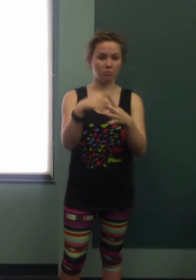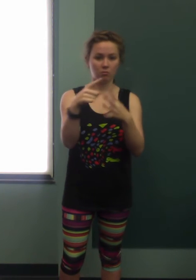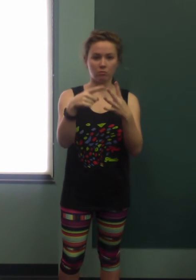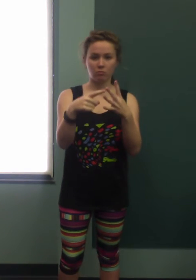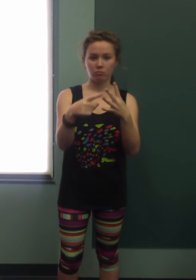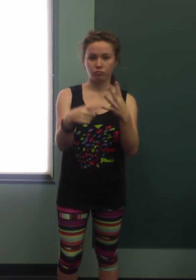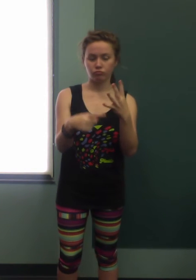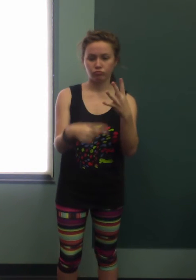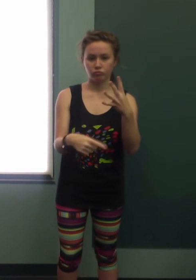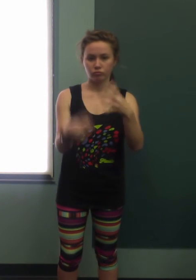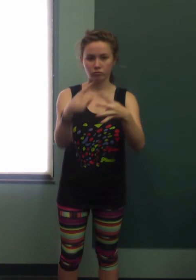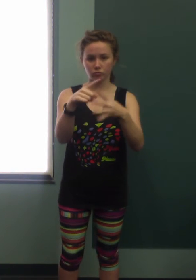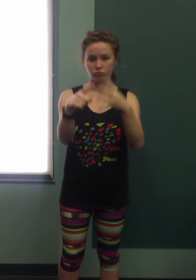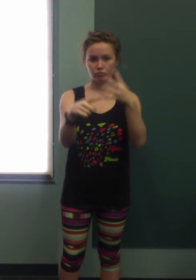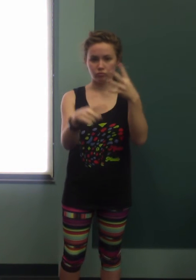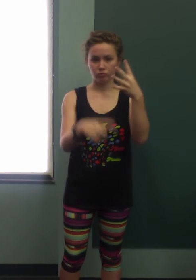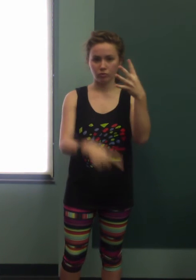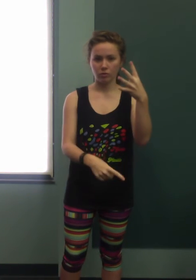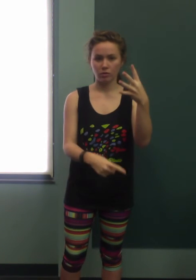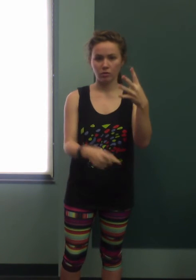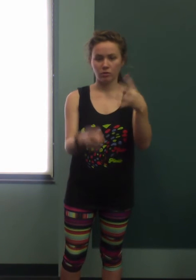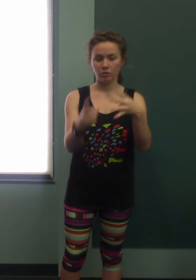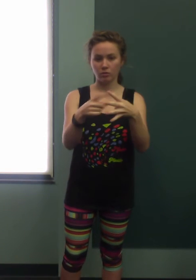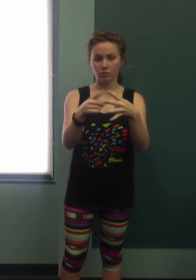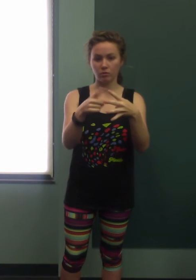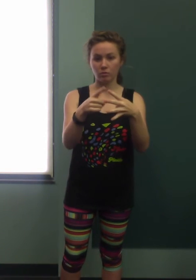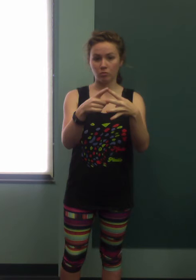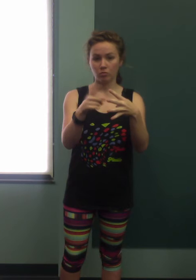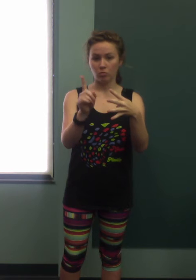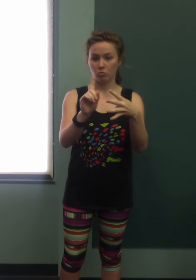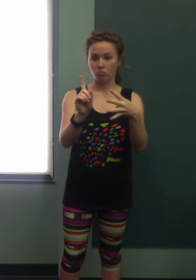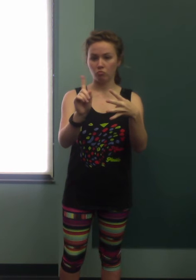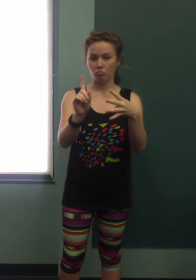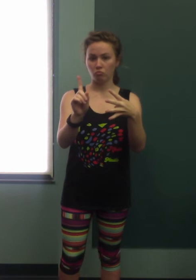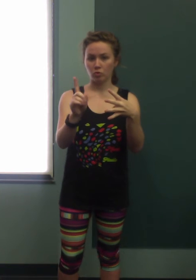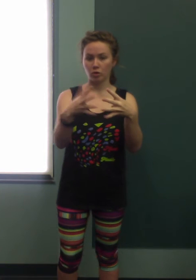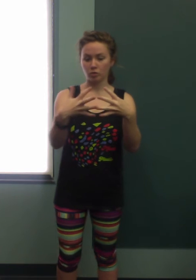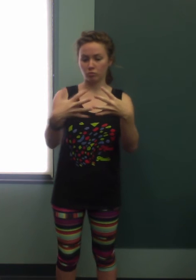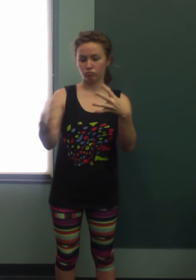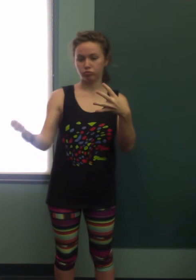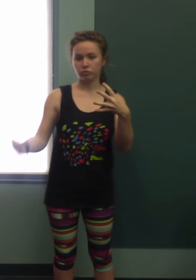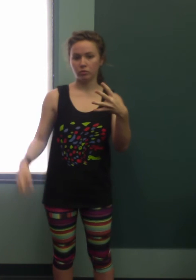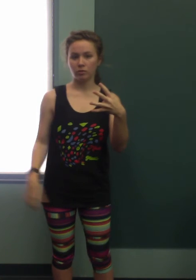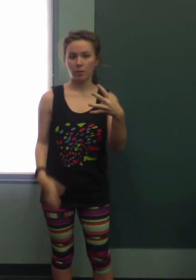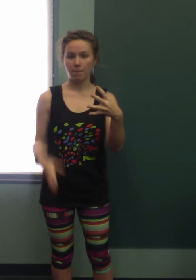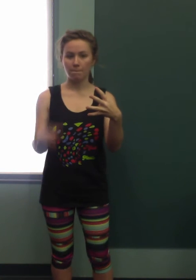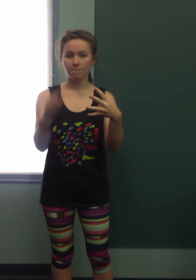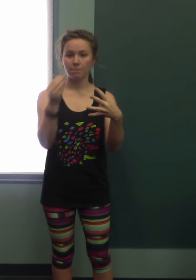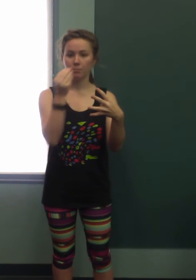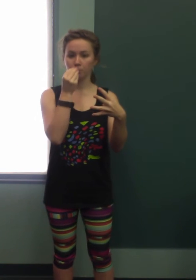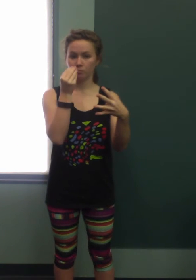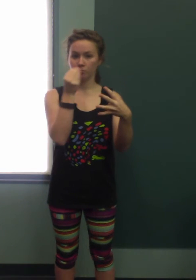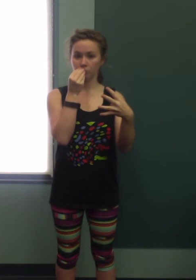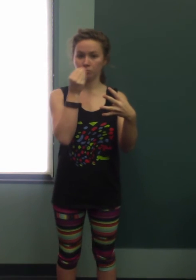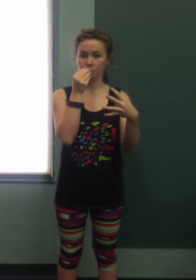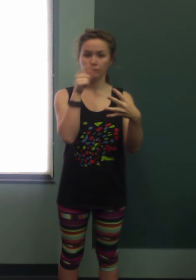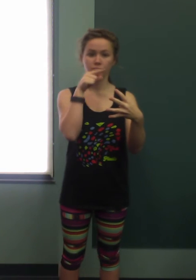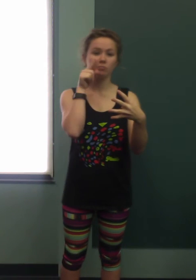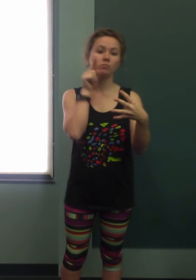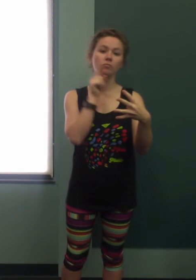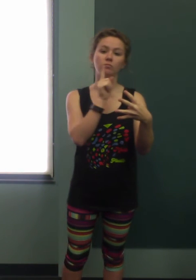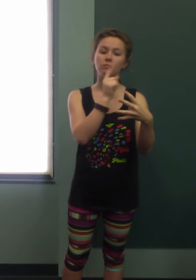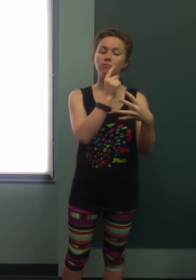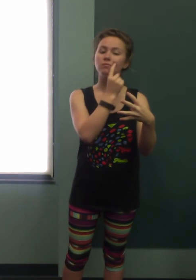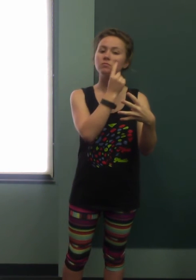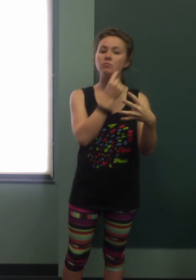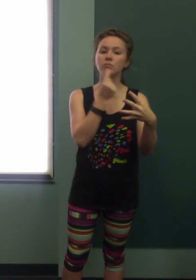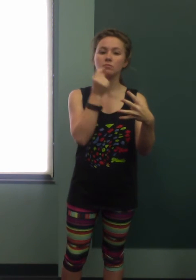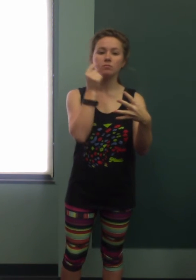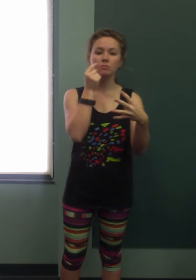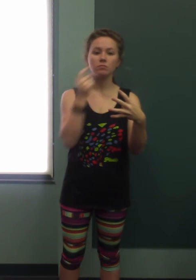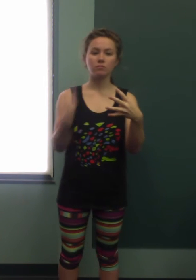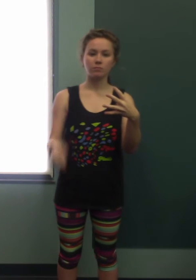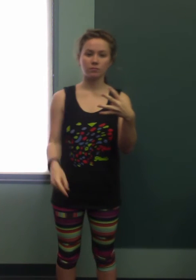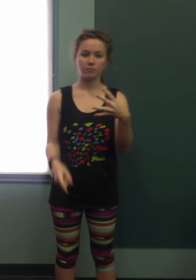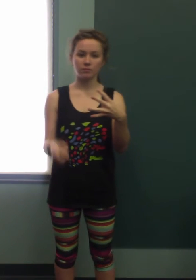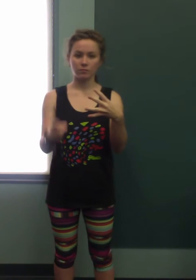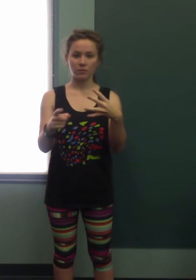Let's start with carbohydrates. Carbohydrate digestion begins in the mouth because we've got amylase in the mouth, but it also is in the duodenum because